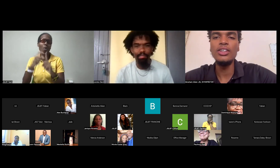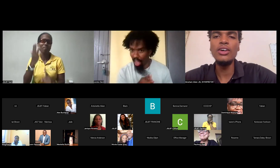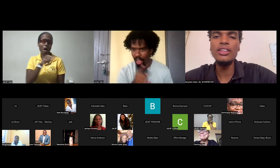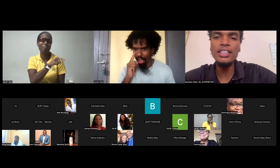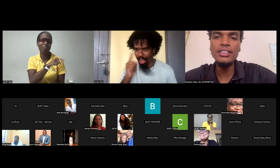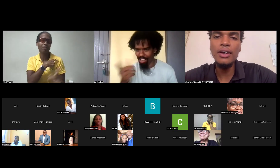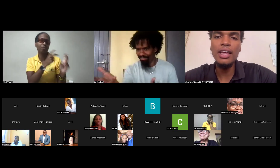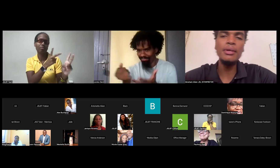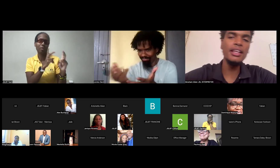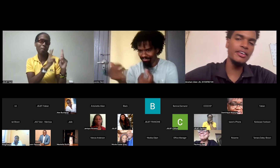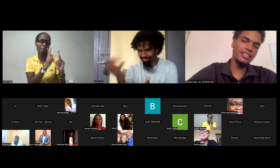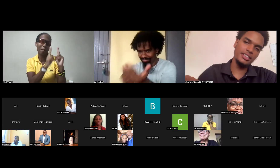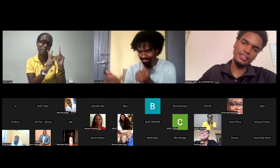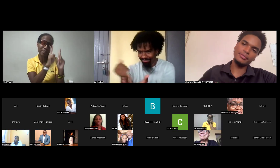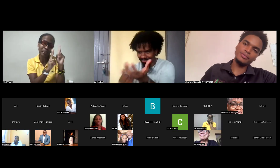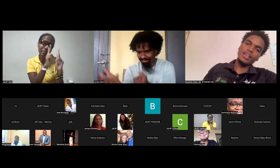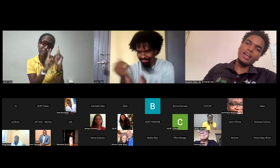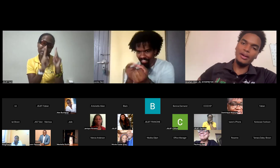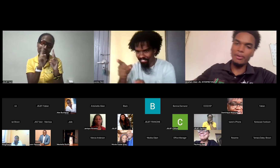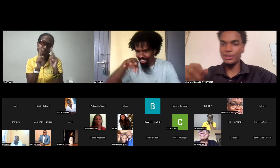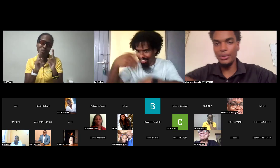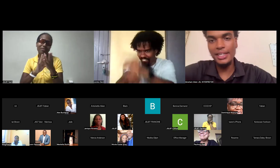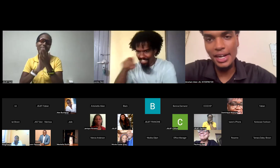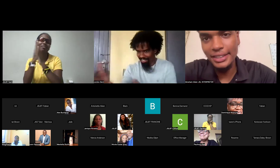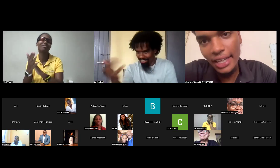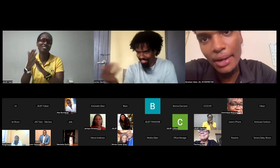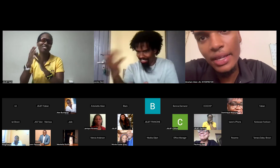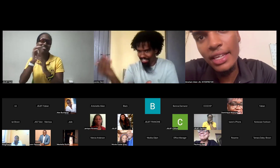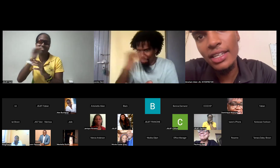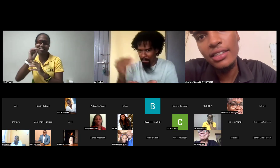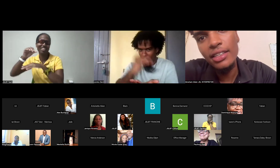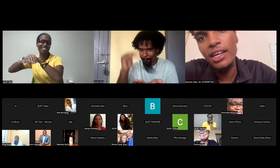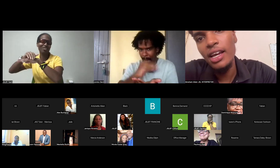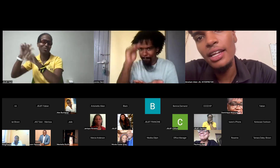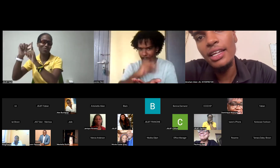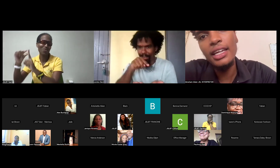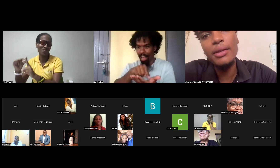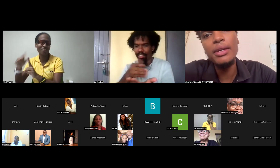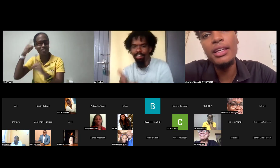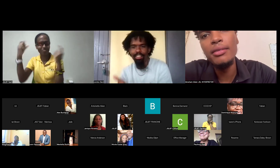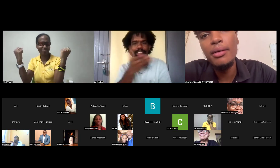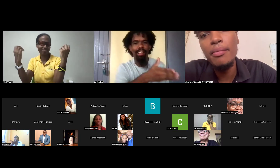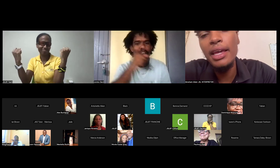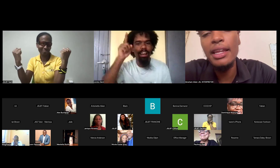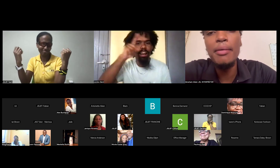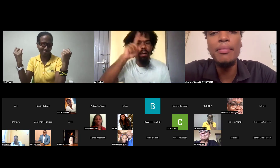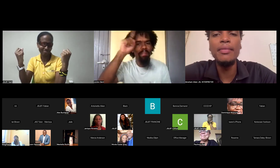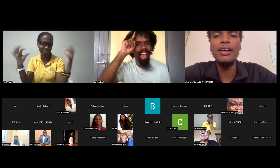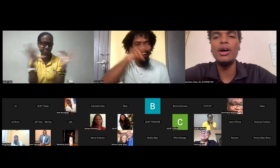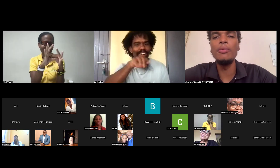So these vocabularies are what we got, and we edit and we make them, upload